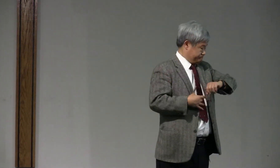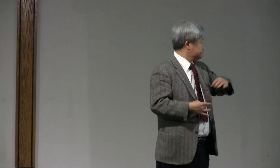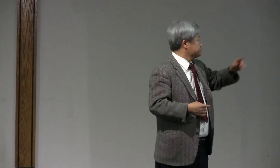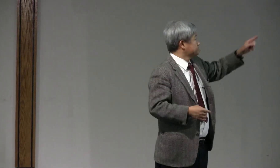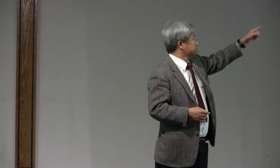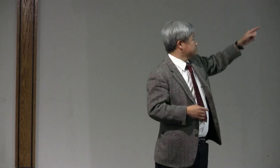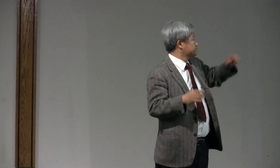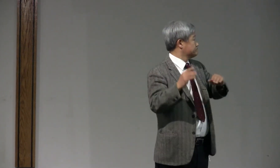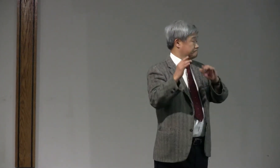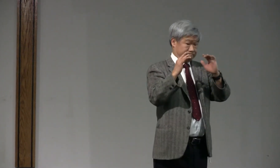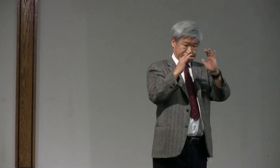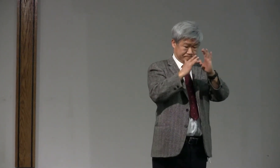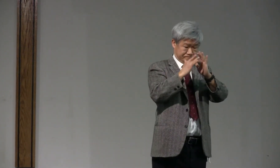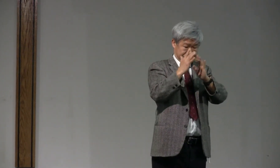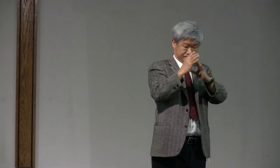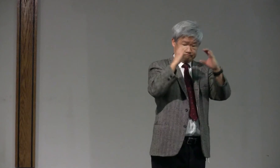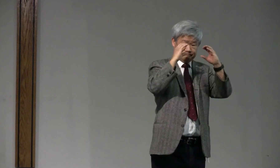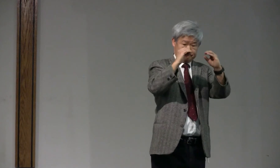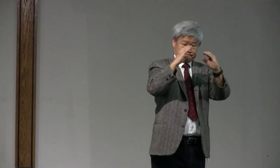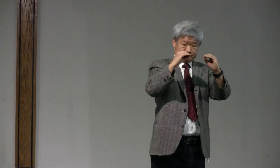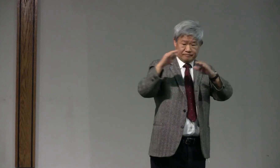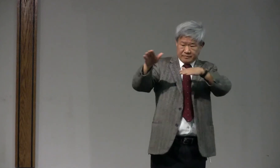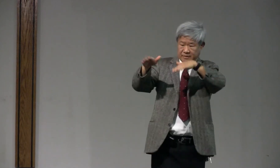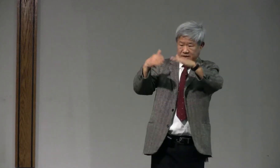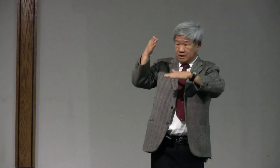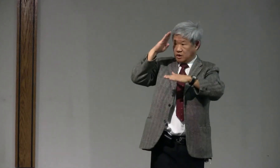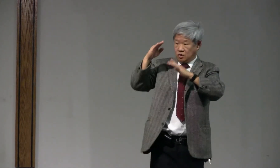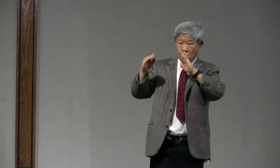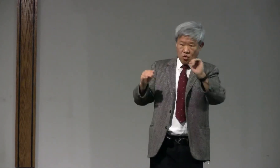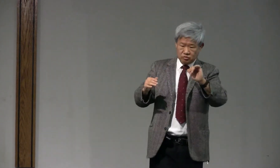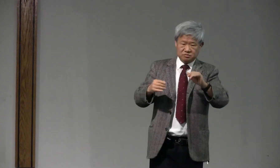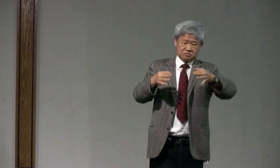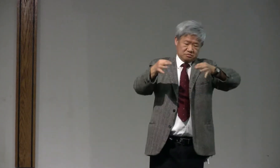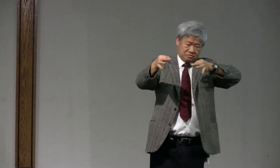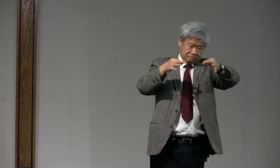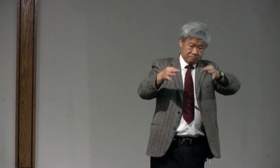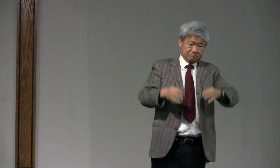generations. So Jesus' teaching